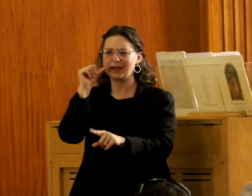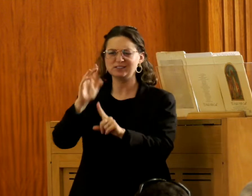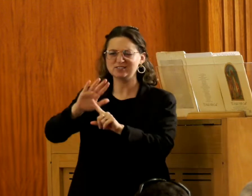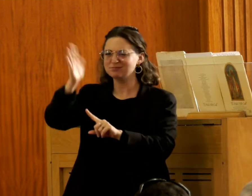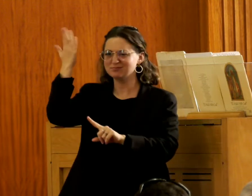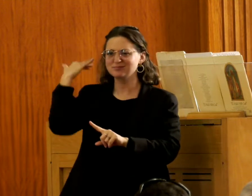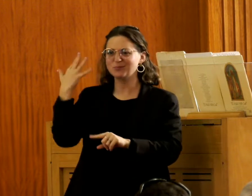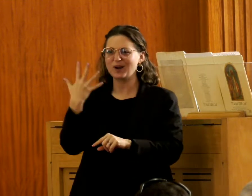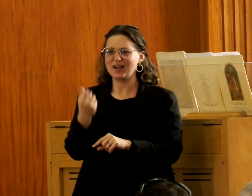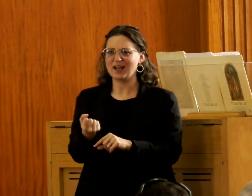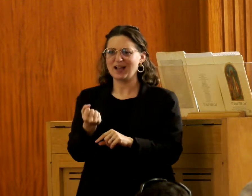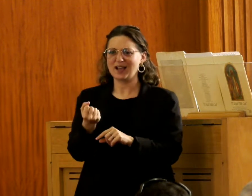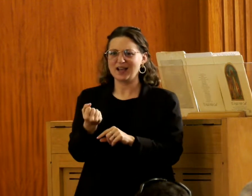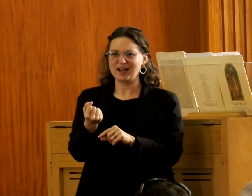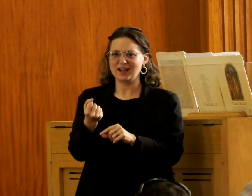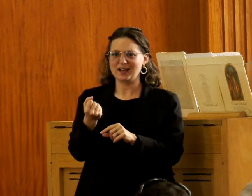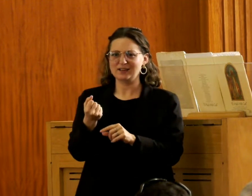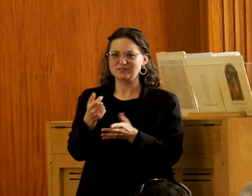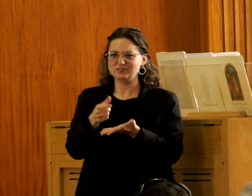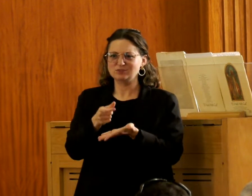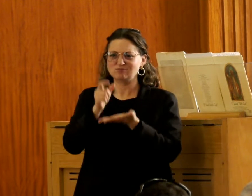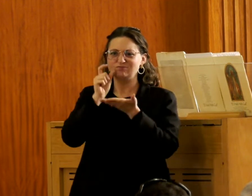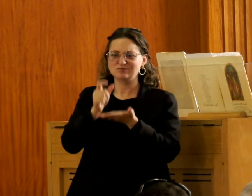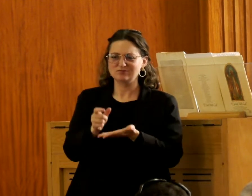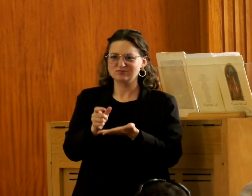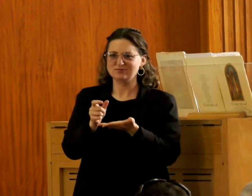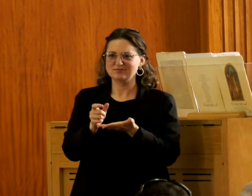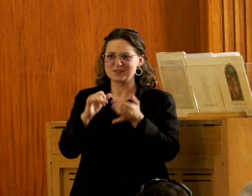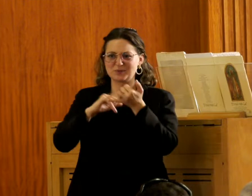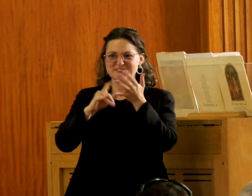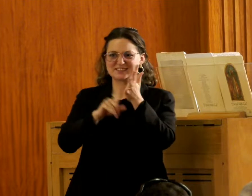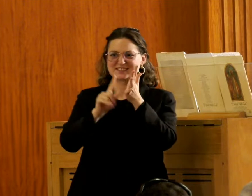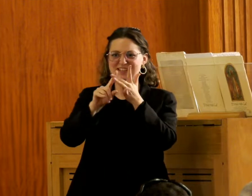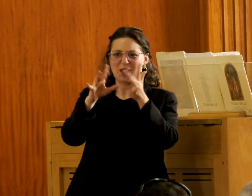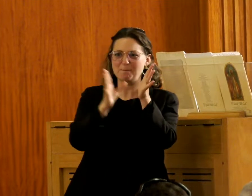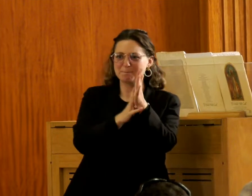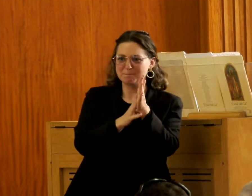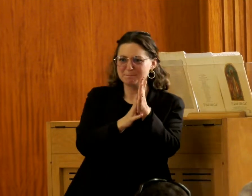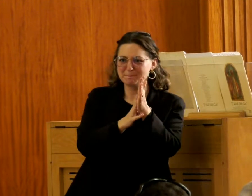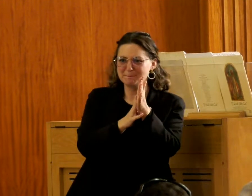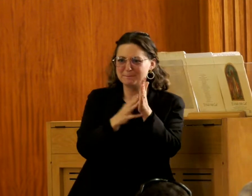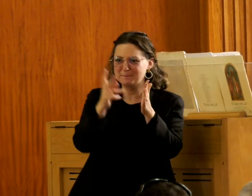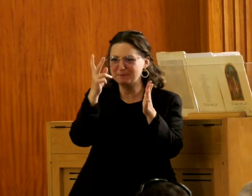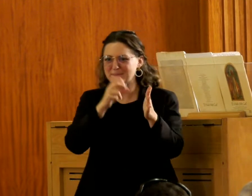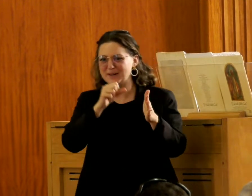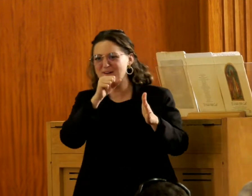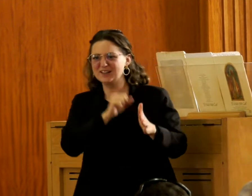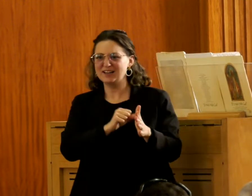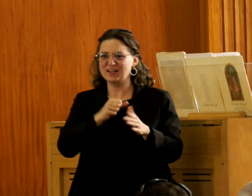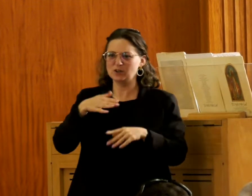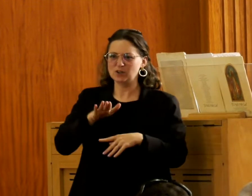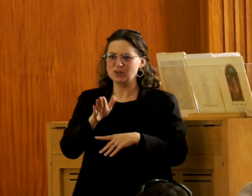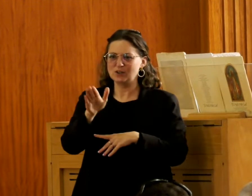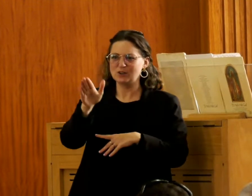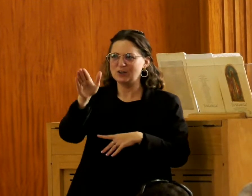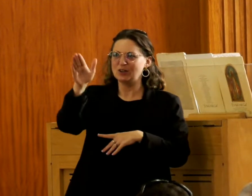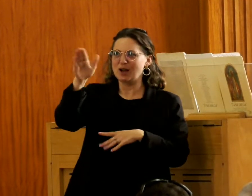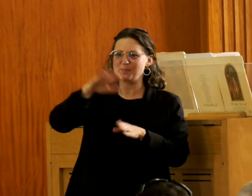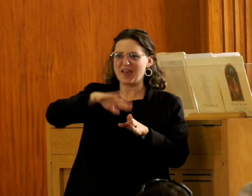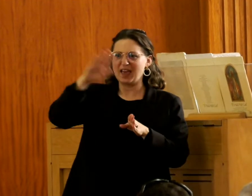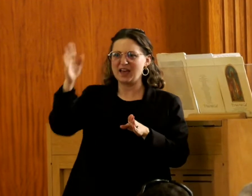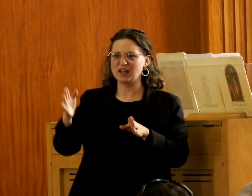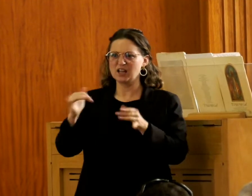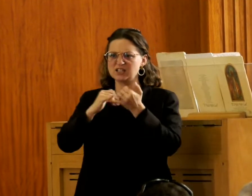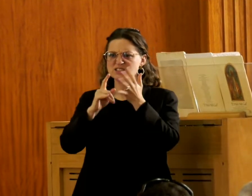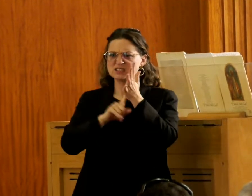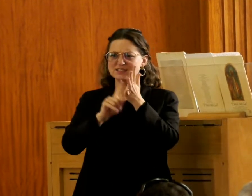we had a capital shout, so did old Slim, and halfway up the hill, Slim's